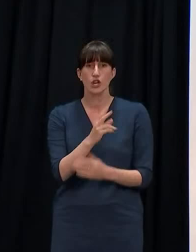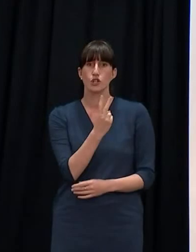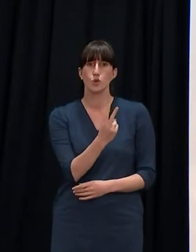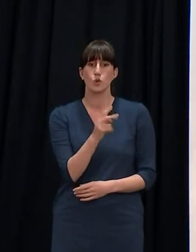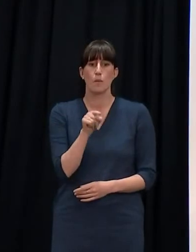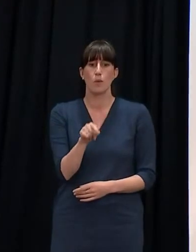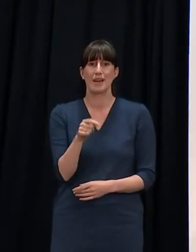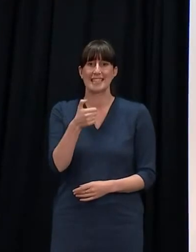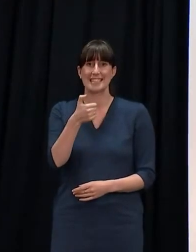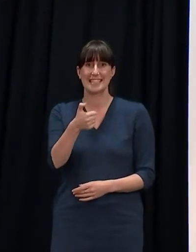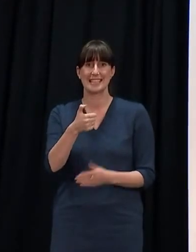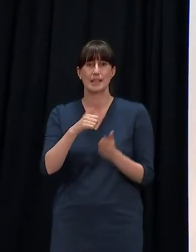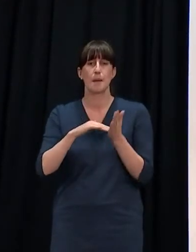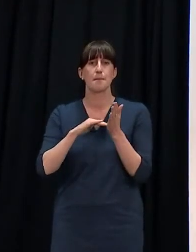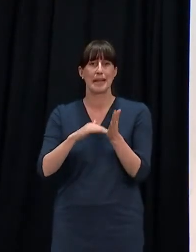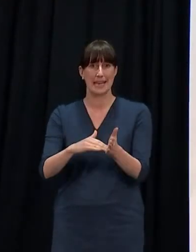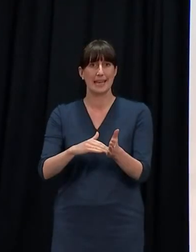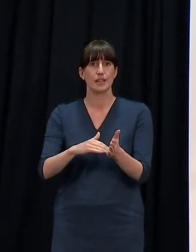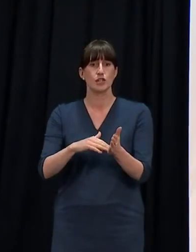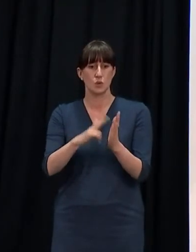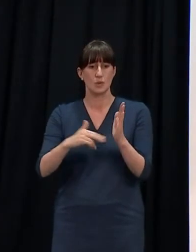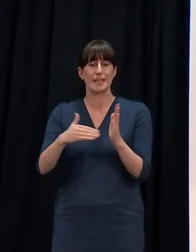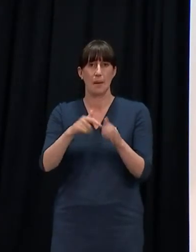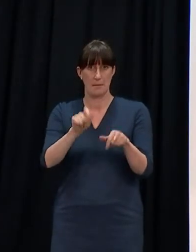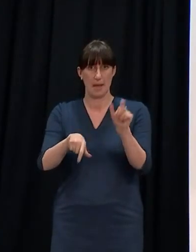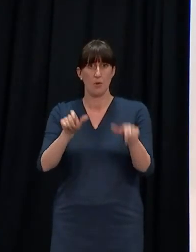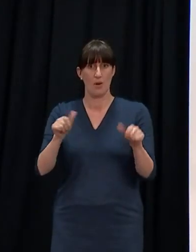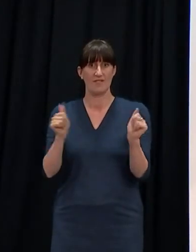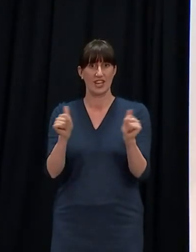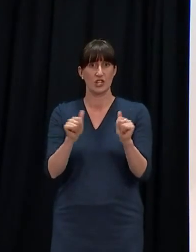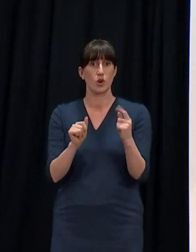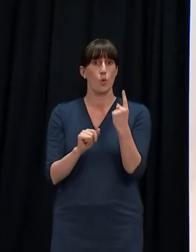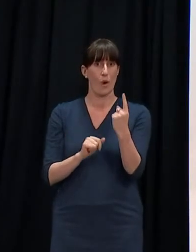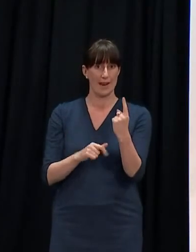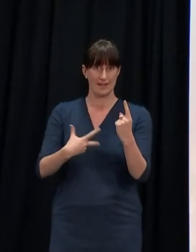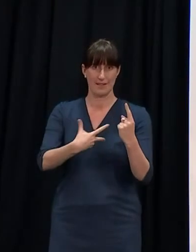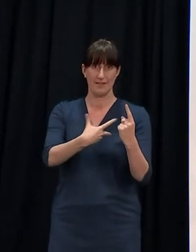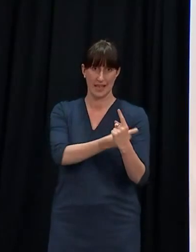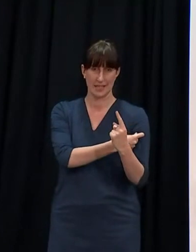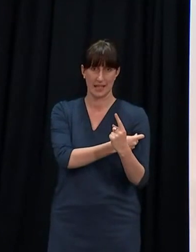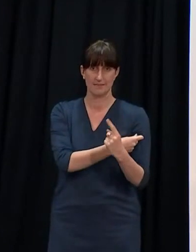New Zealanders who have had their first dose, including the